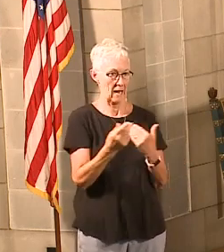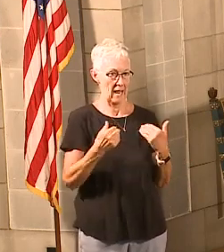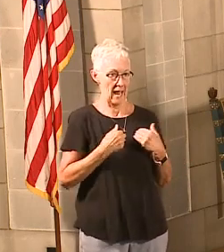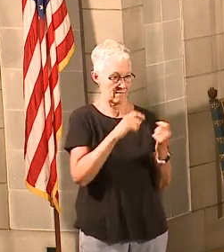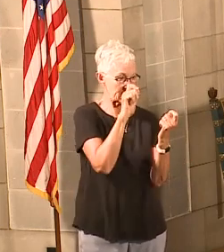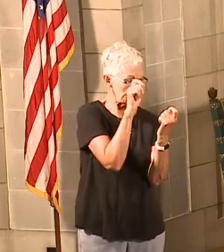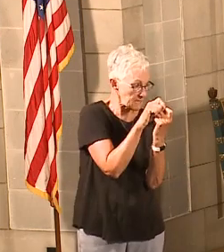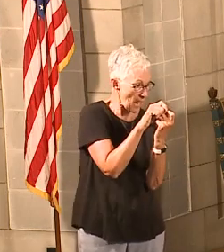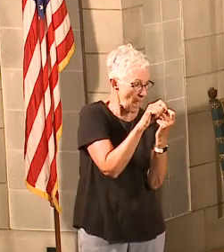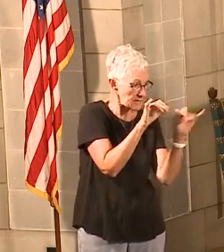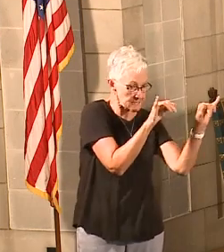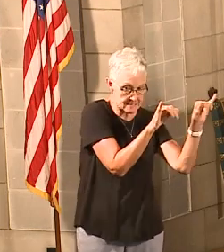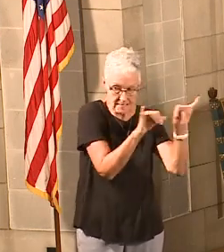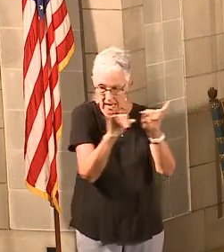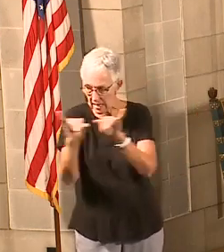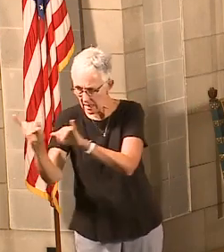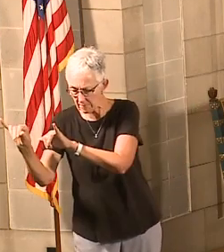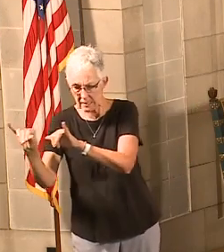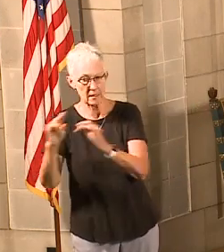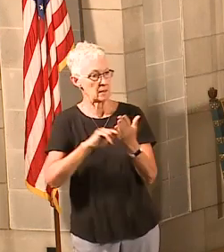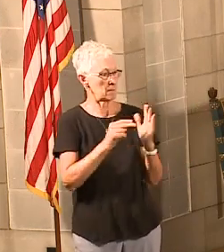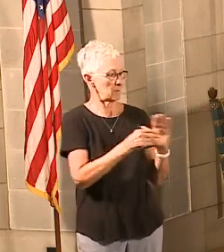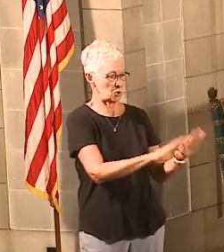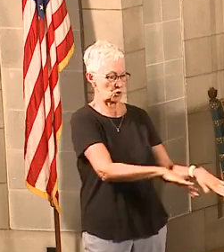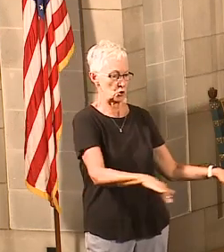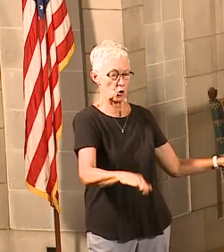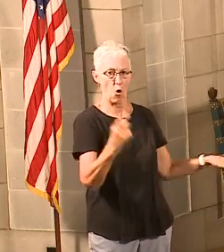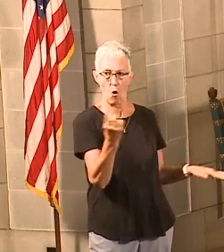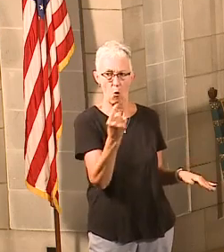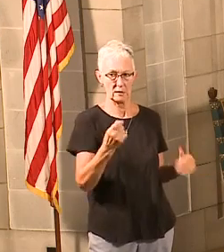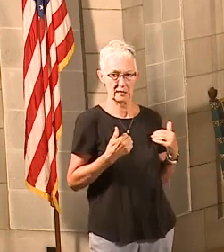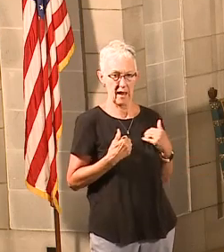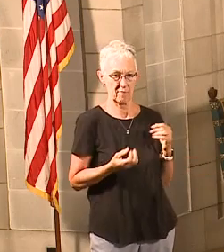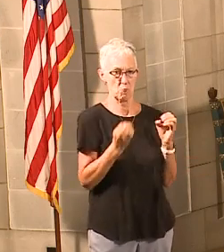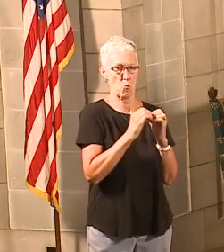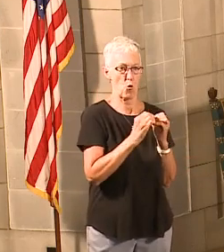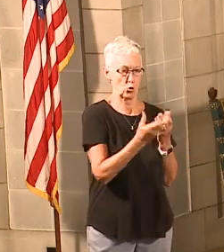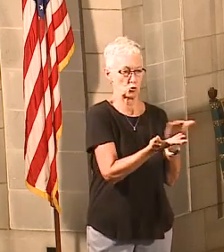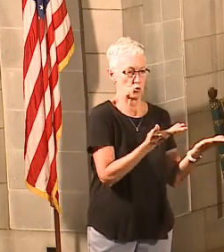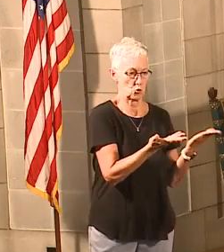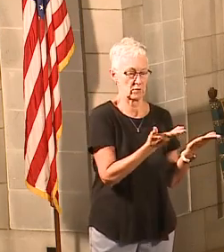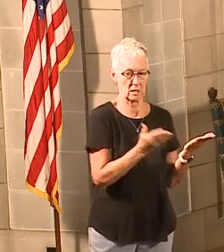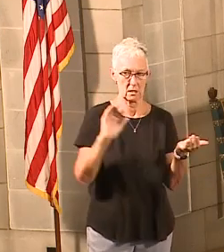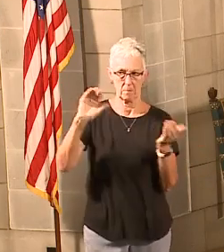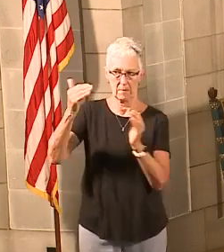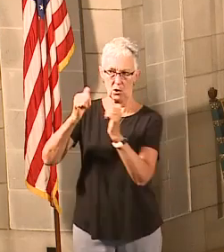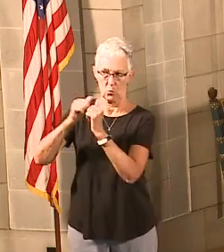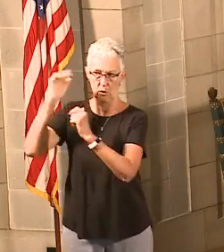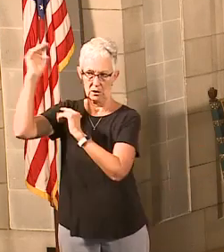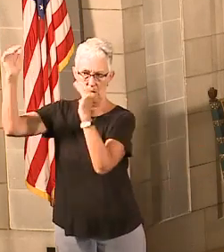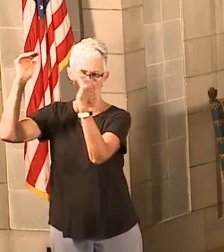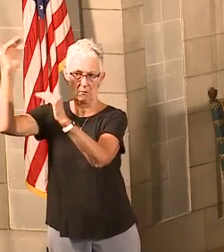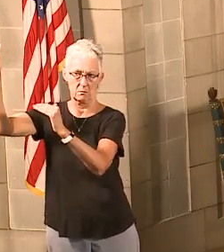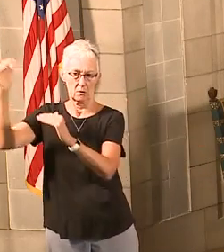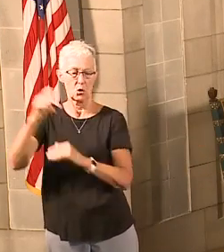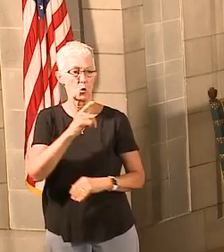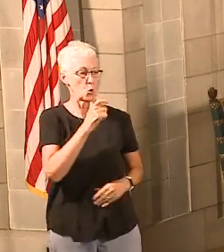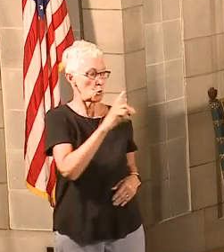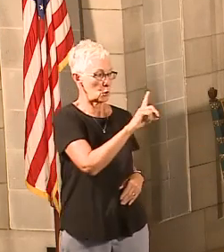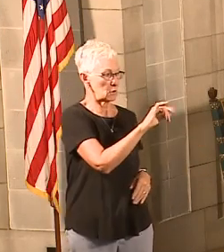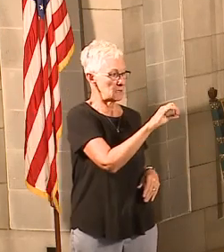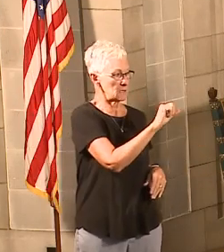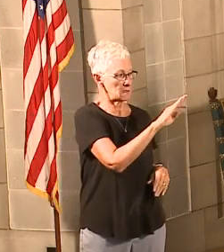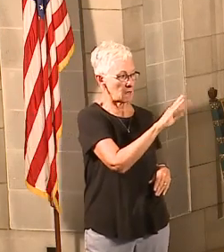for example, children have more services than adults. Those that are disabled might have a different coverage or different